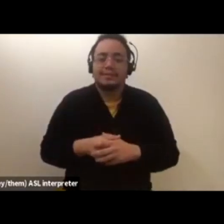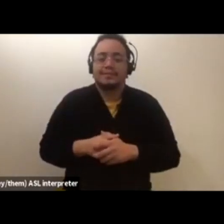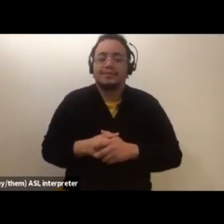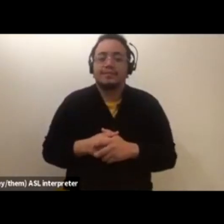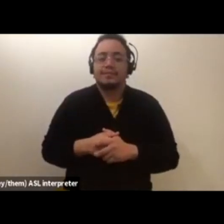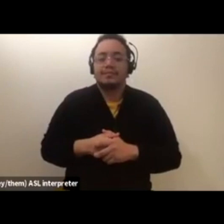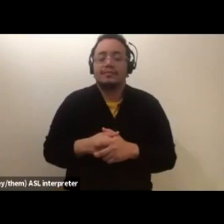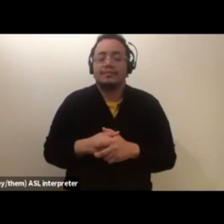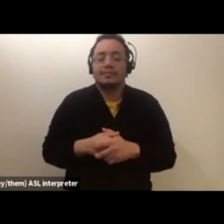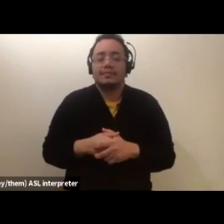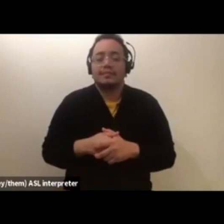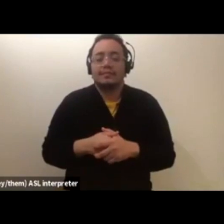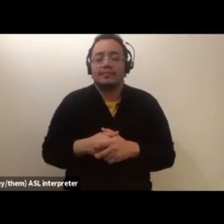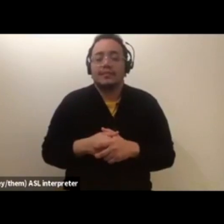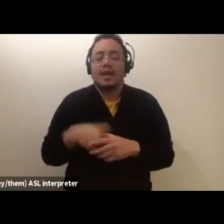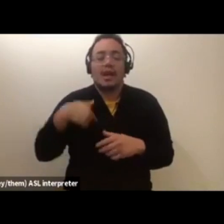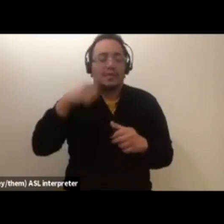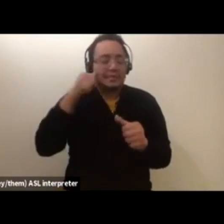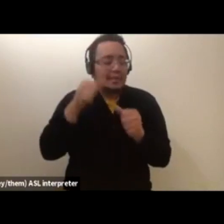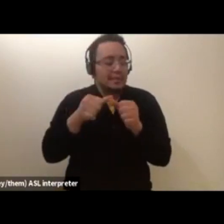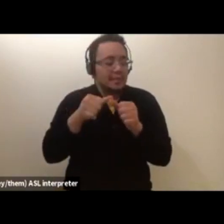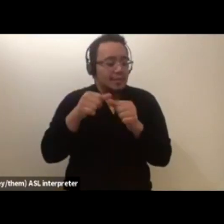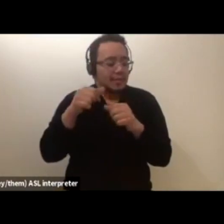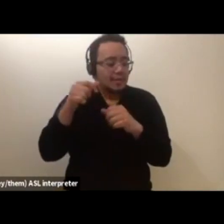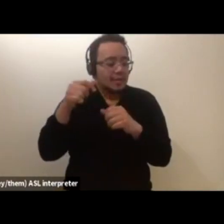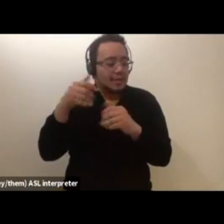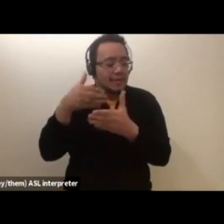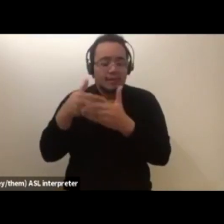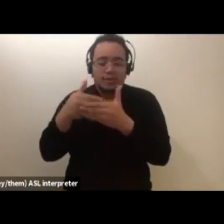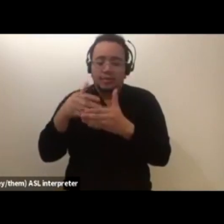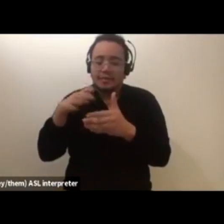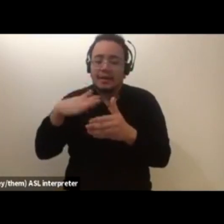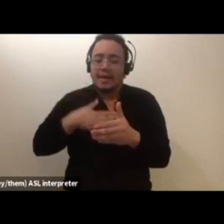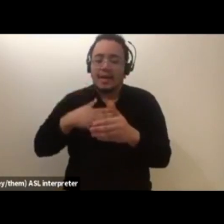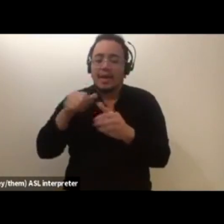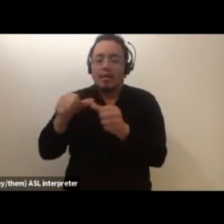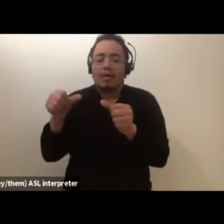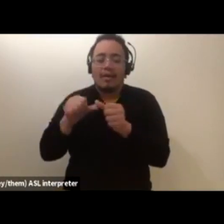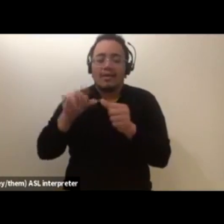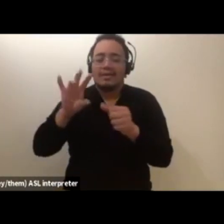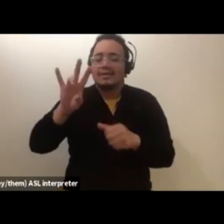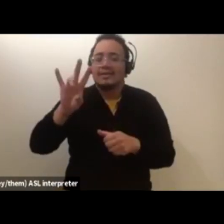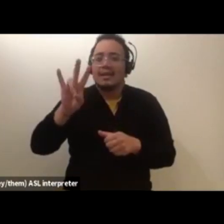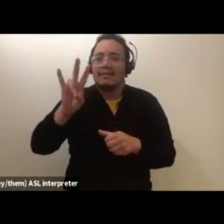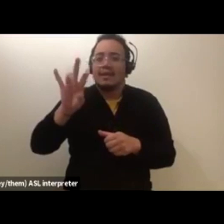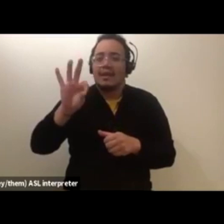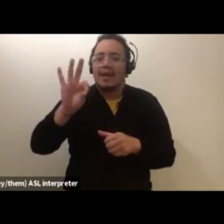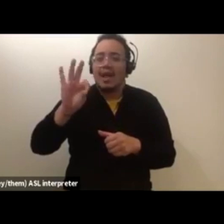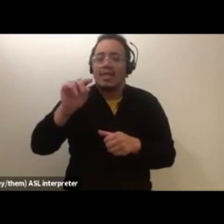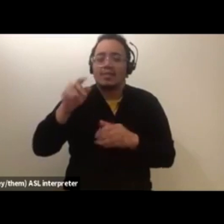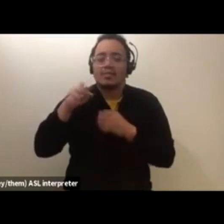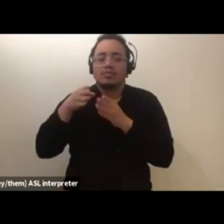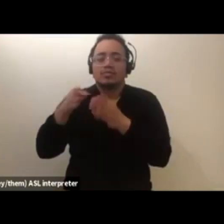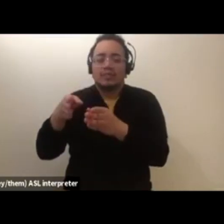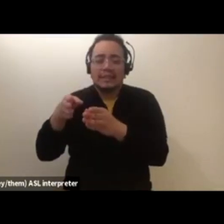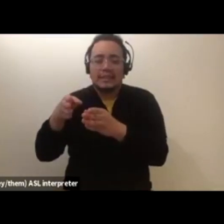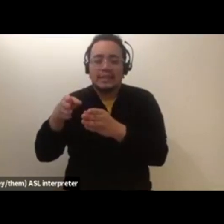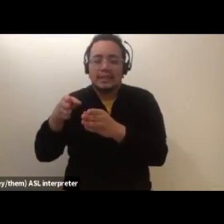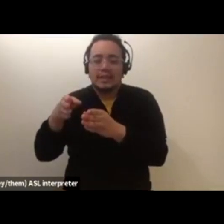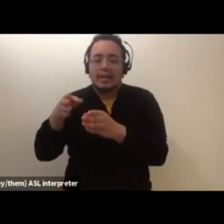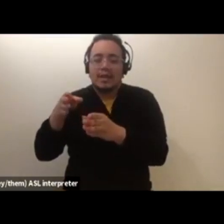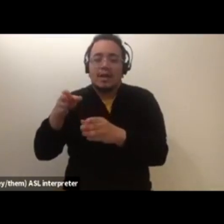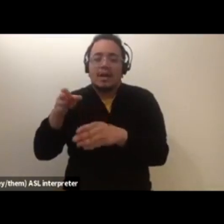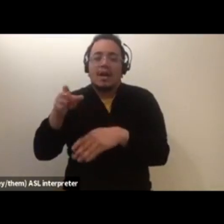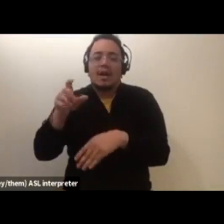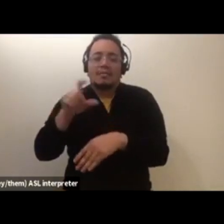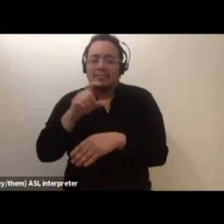to me to find out what happened, and never found out what happened. So, but that's just me. I guess I could, obviously it affects our work,